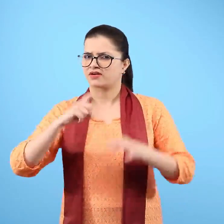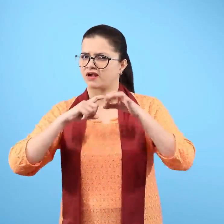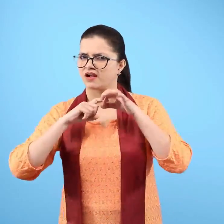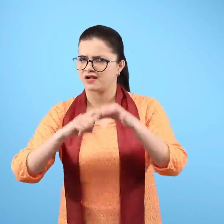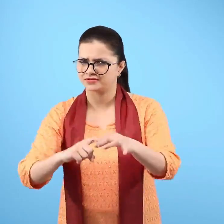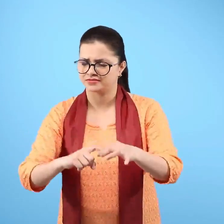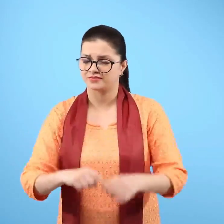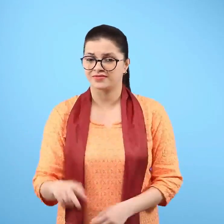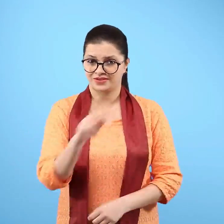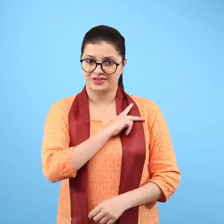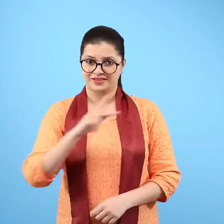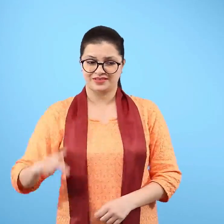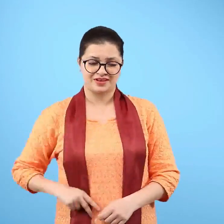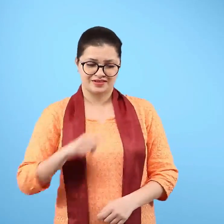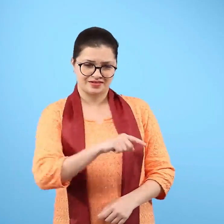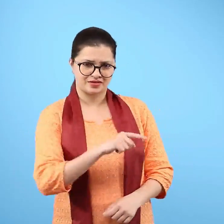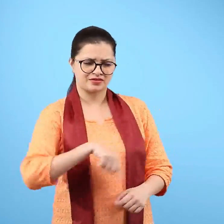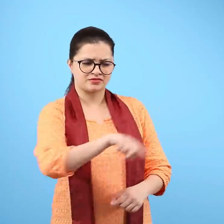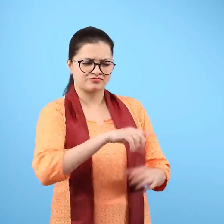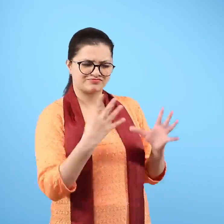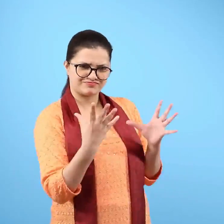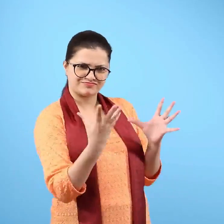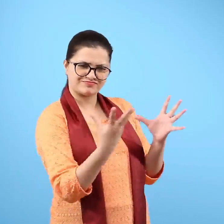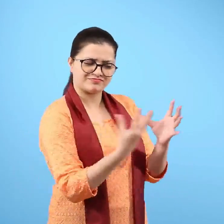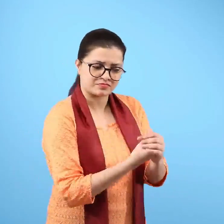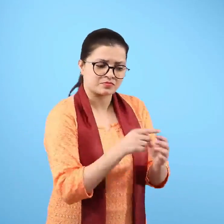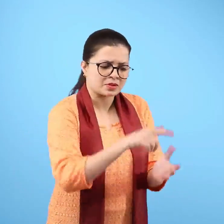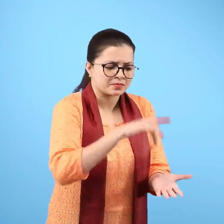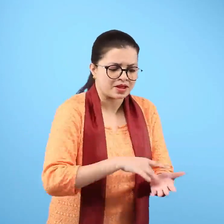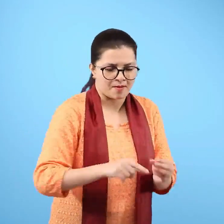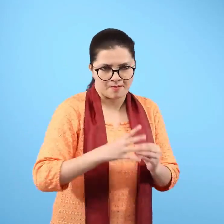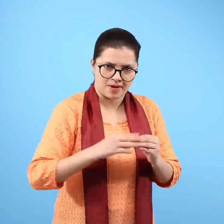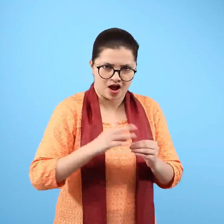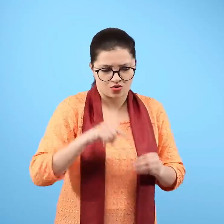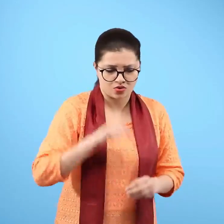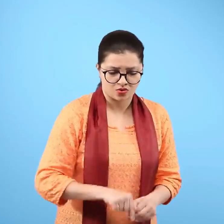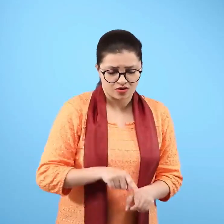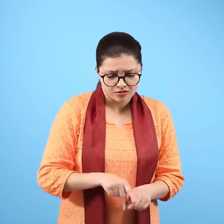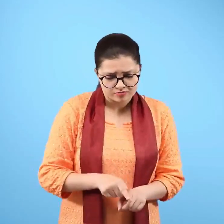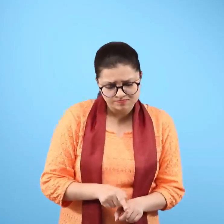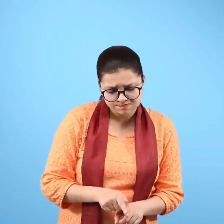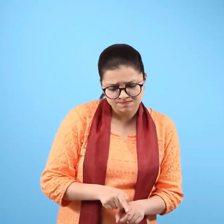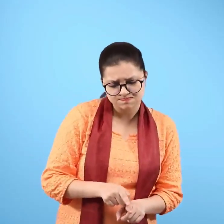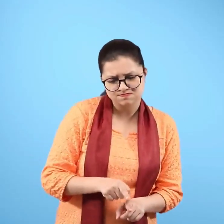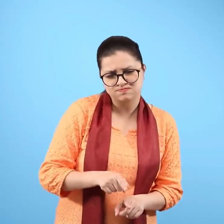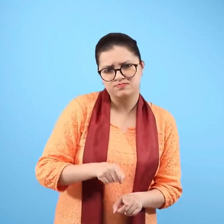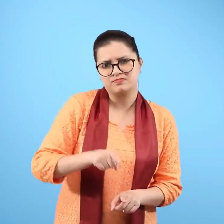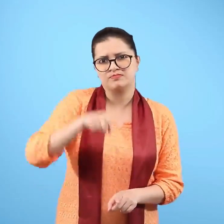1. The Karnataka team starts from Bangalore and moves in the north direction.